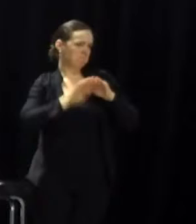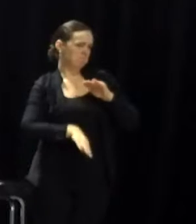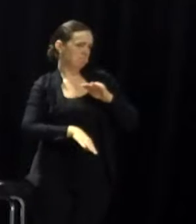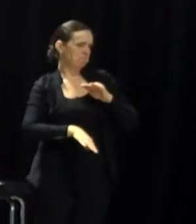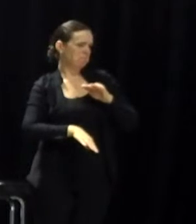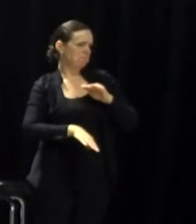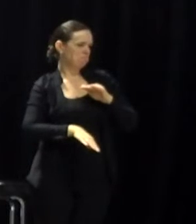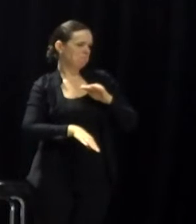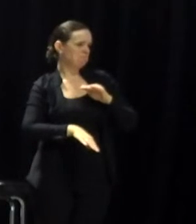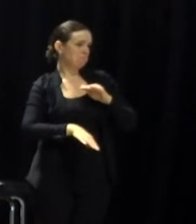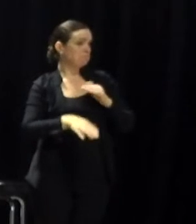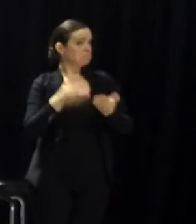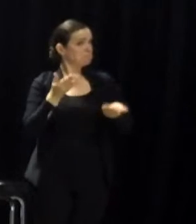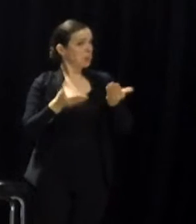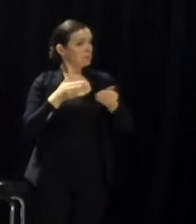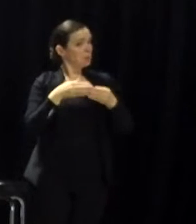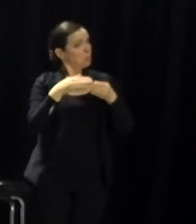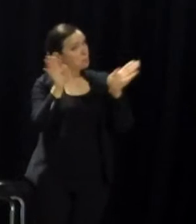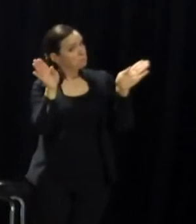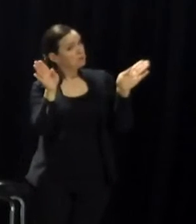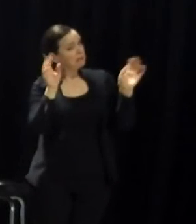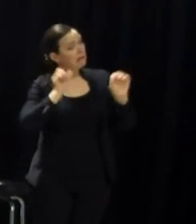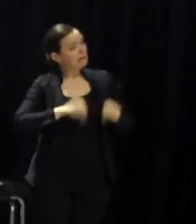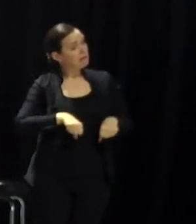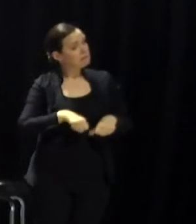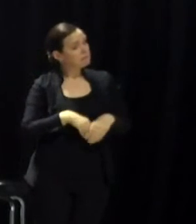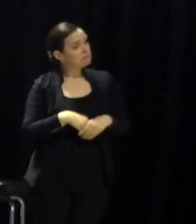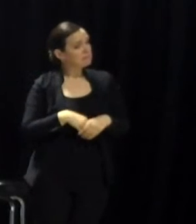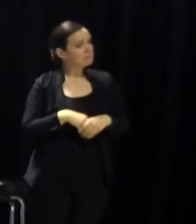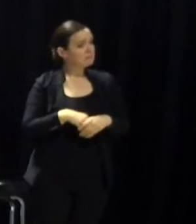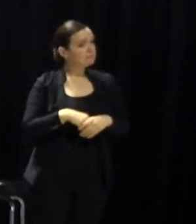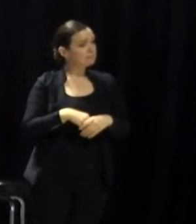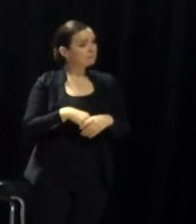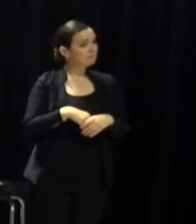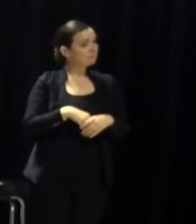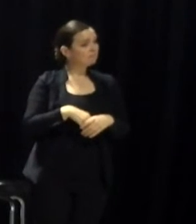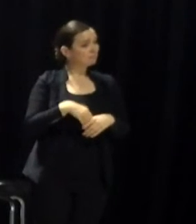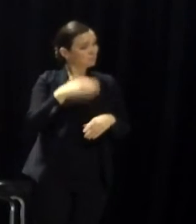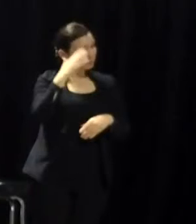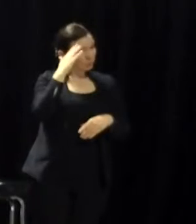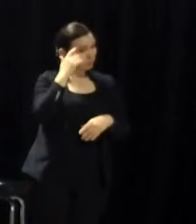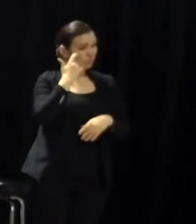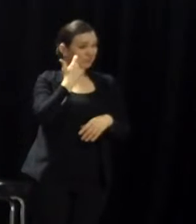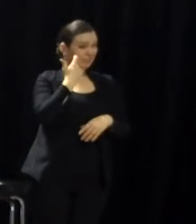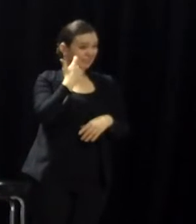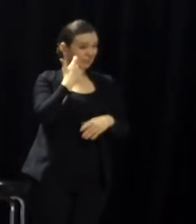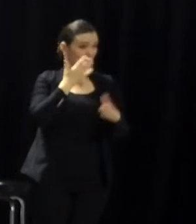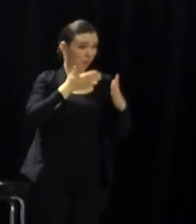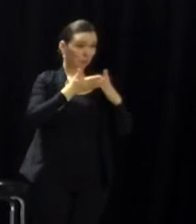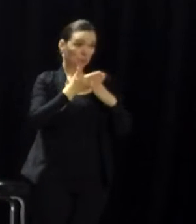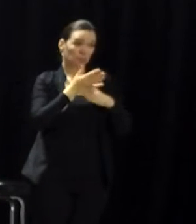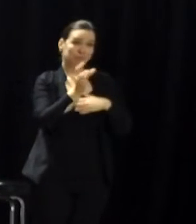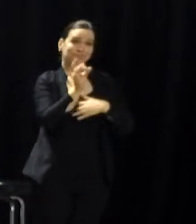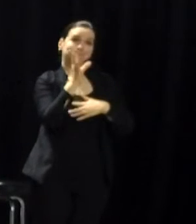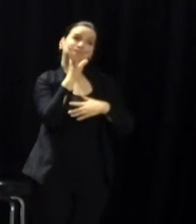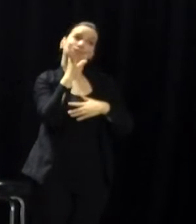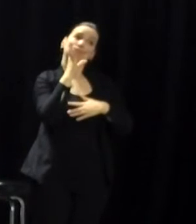We'll see, right? So we had, we just went through a period of time, a pretty rough patch if you think about it, right?